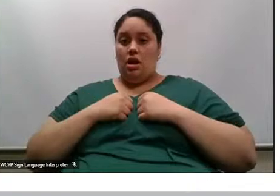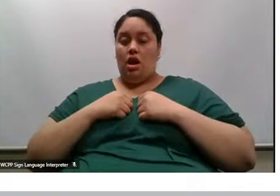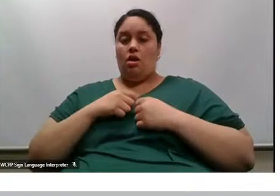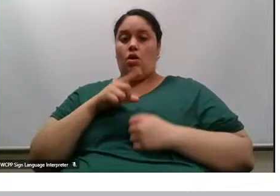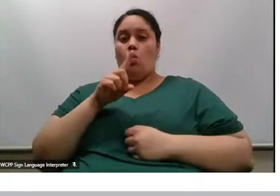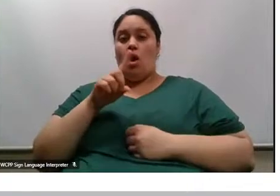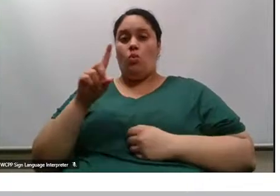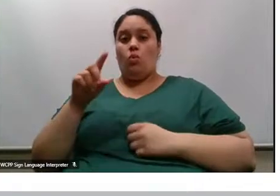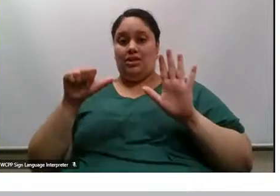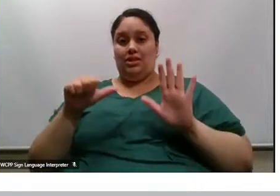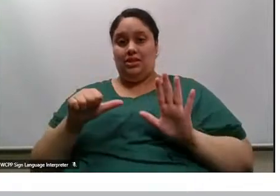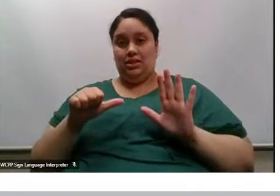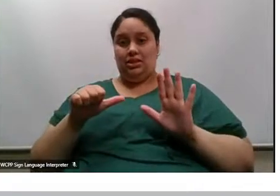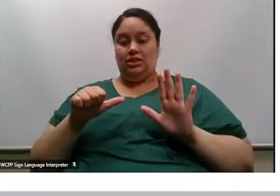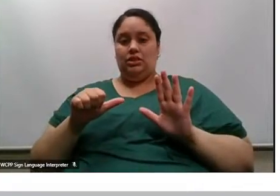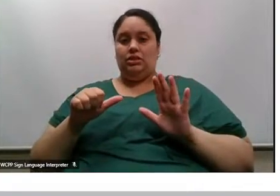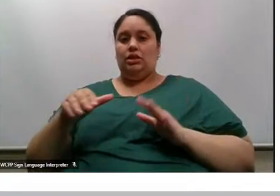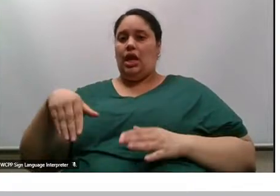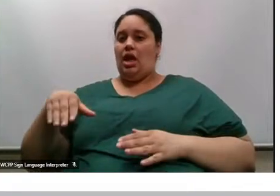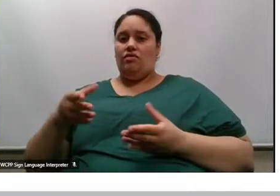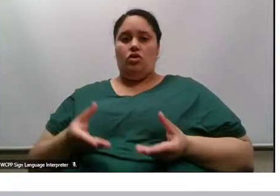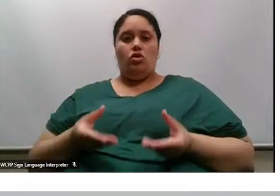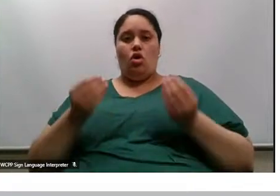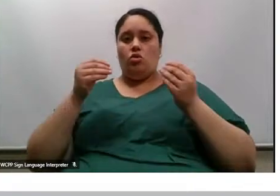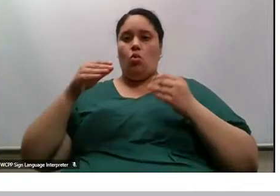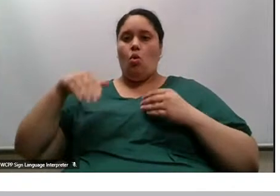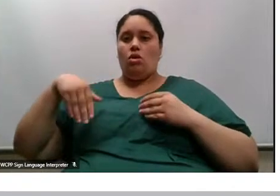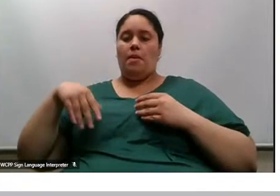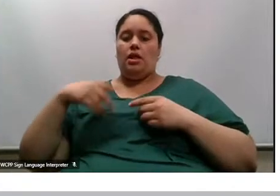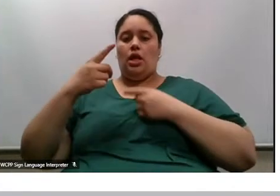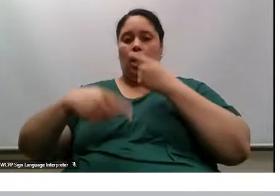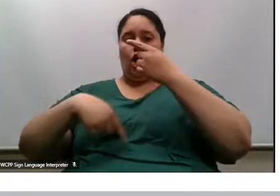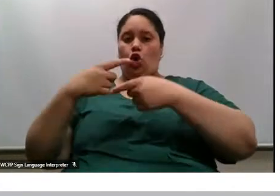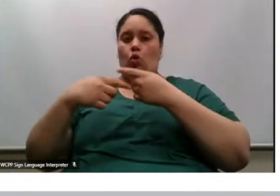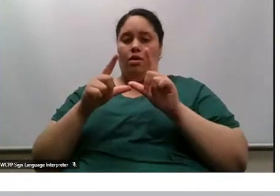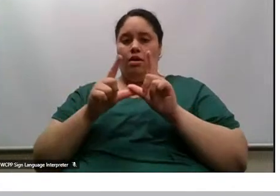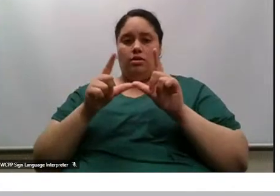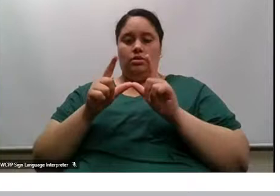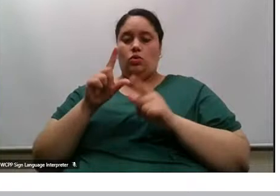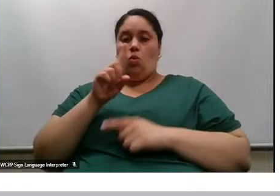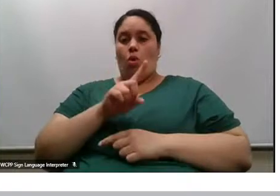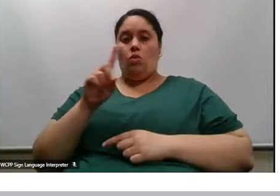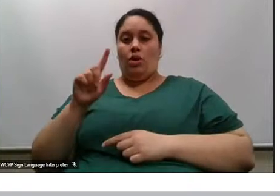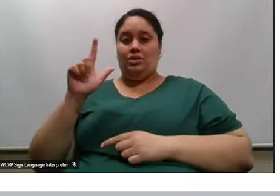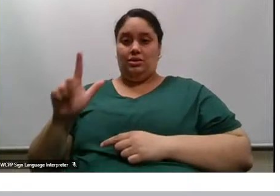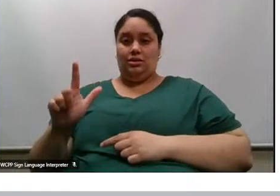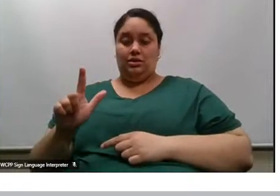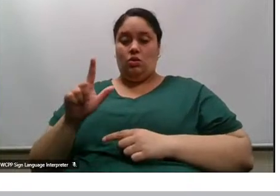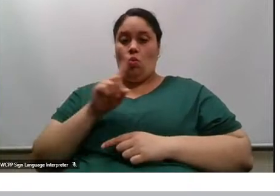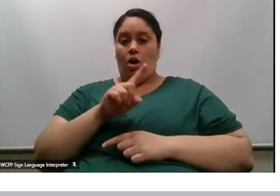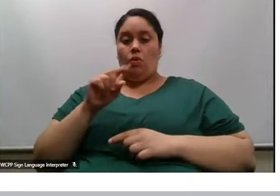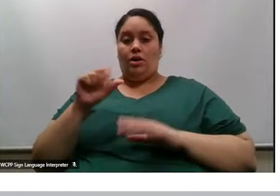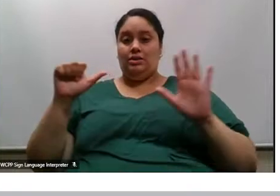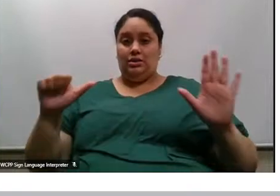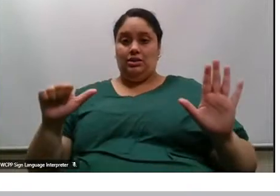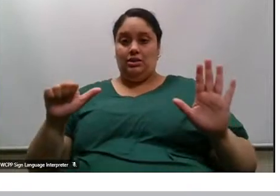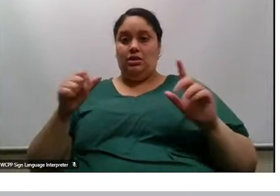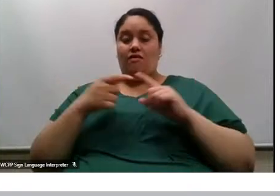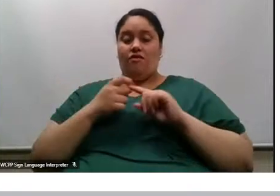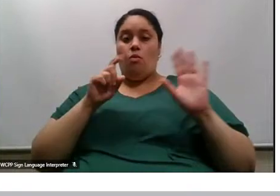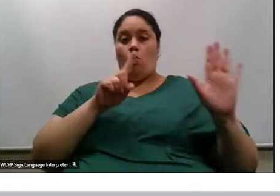116 did not get automatic renewals. 116. of the